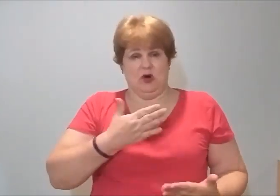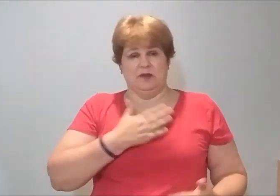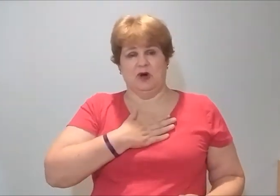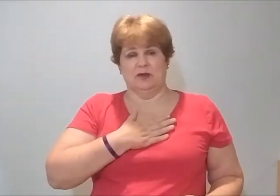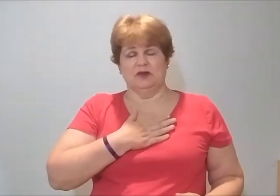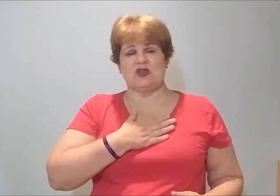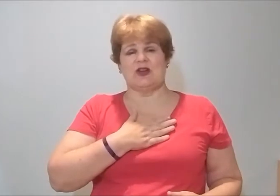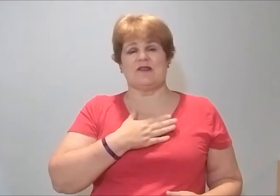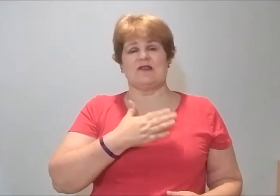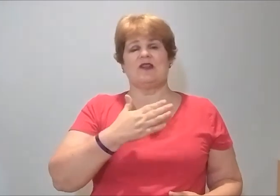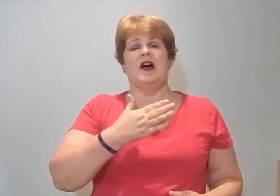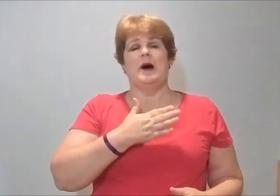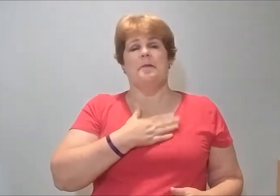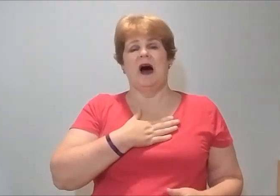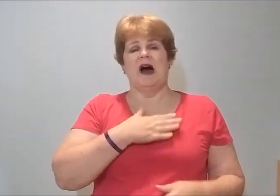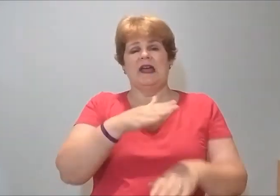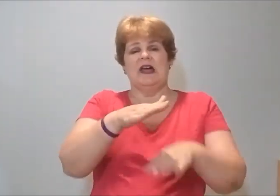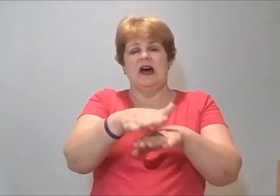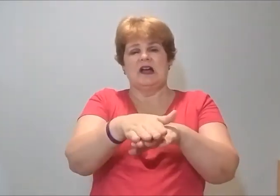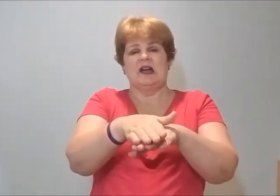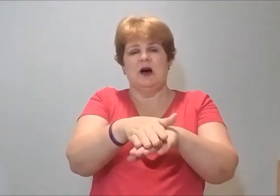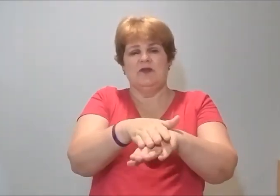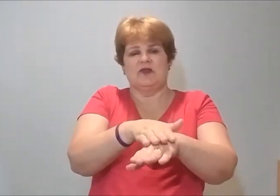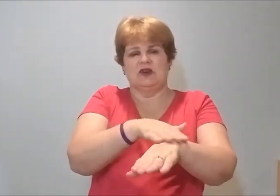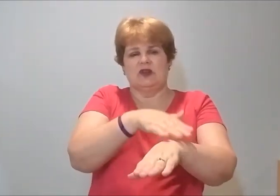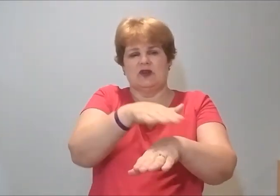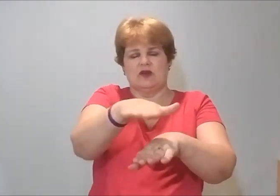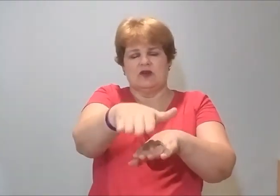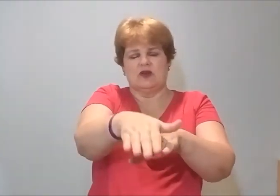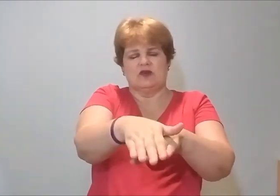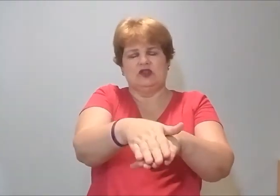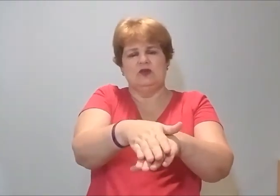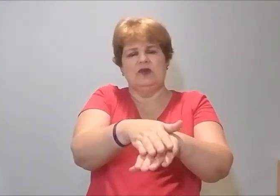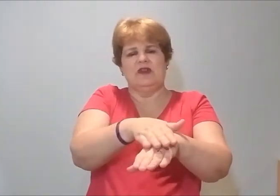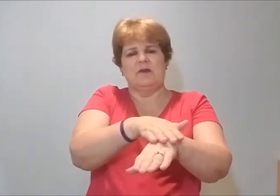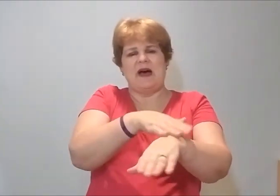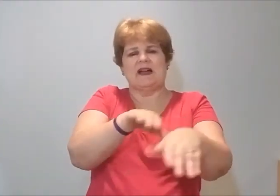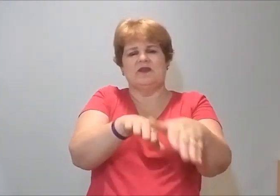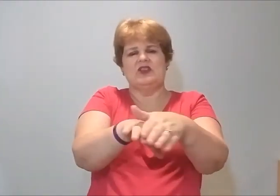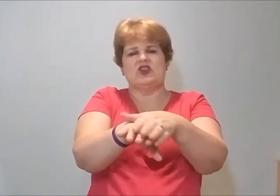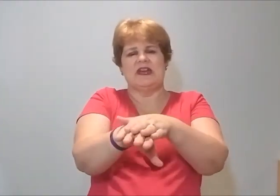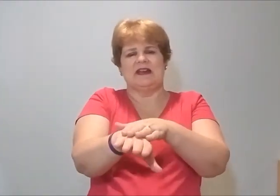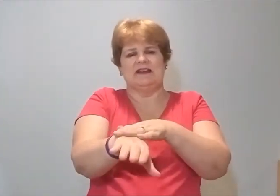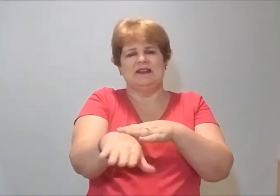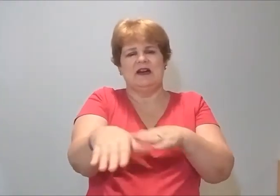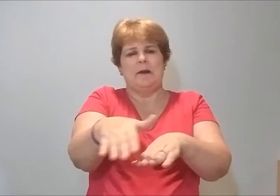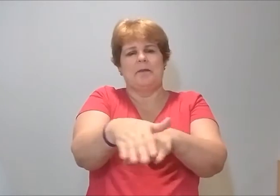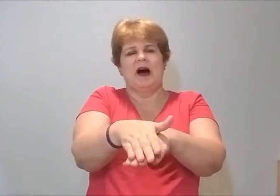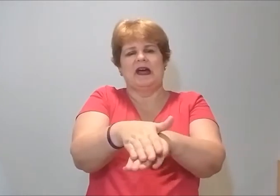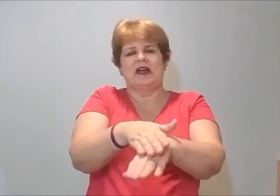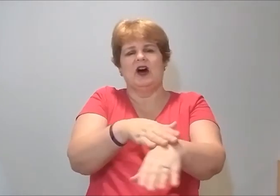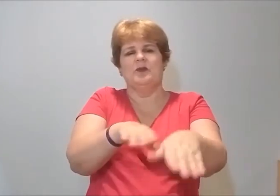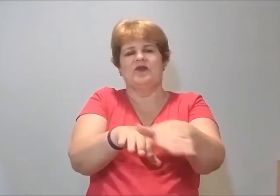open palm to the chest, my comfort, you're soothing the back of each hand. My